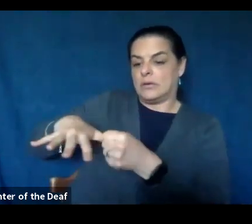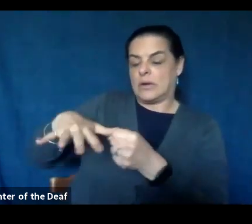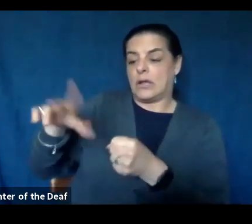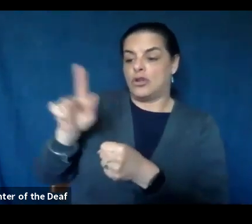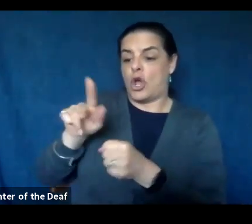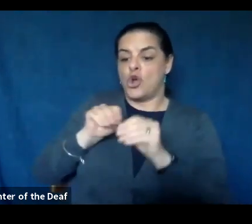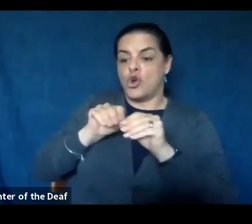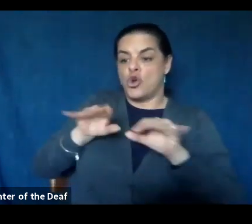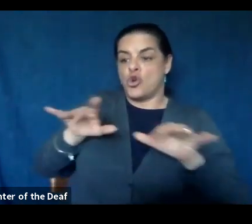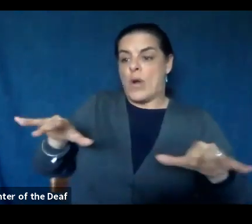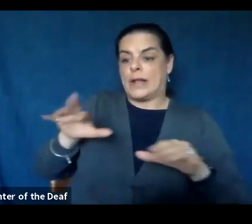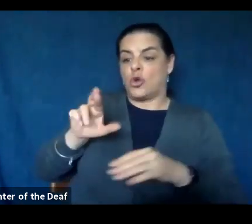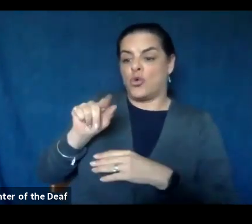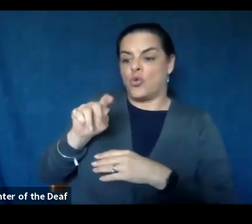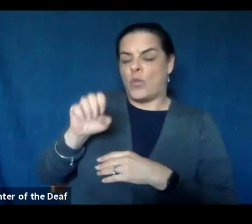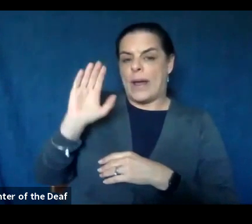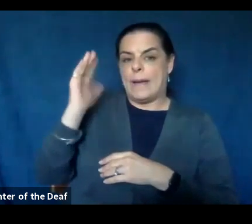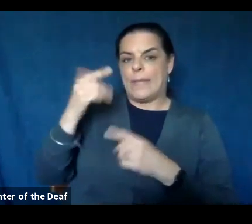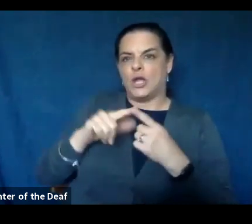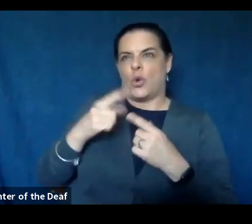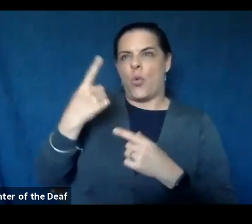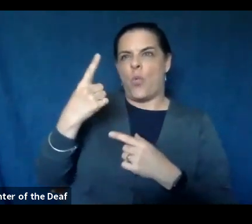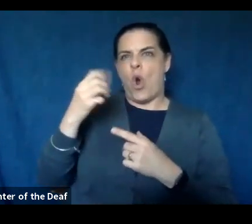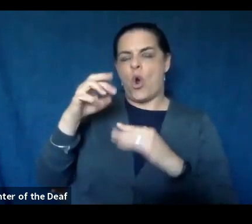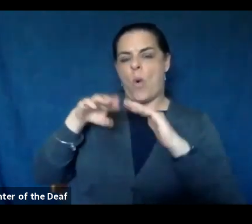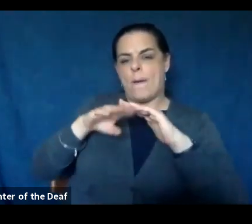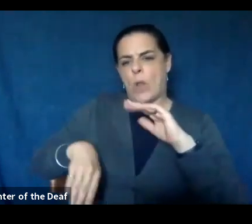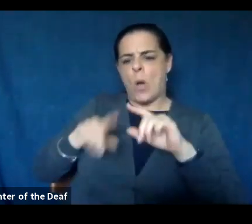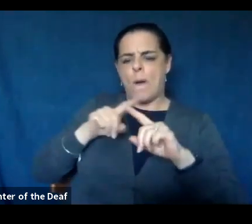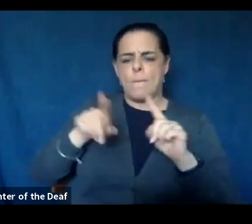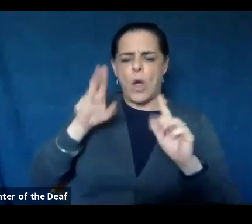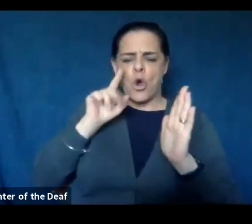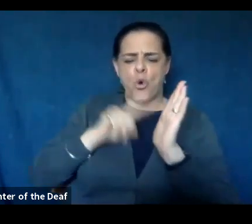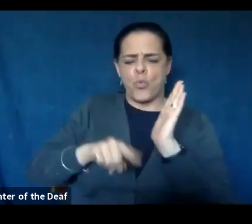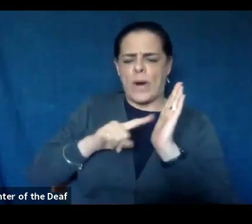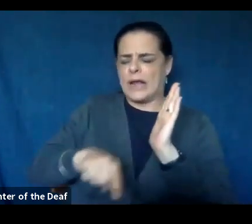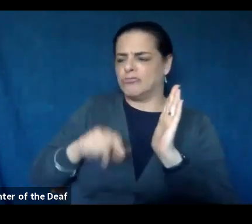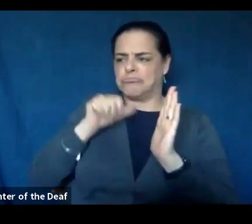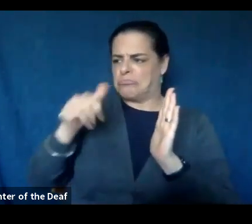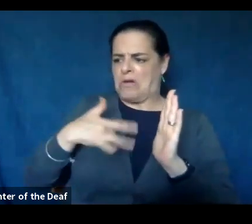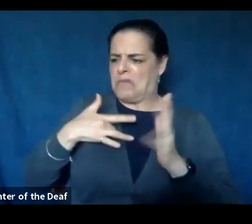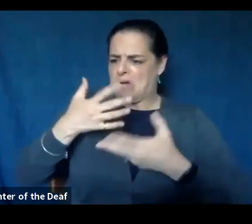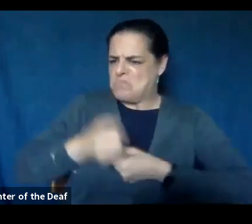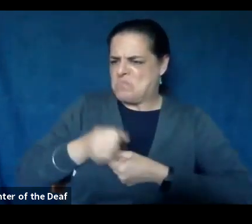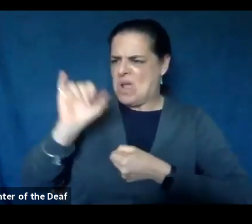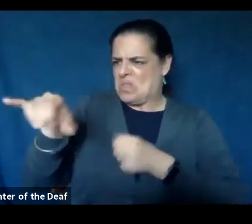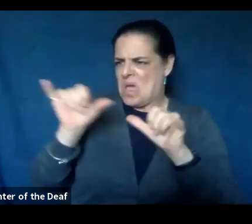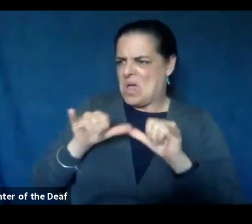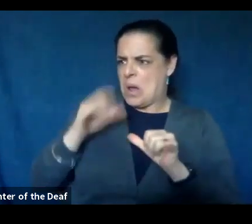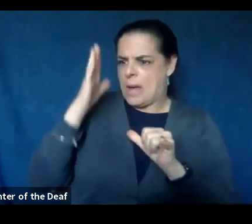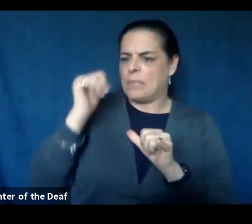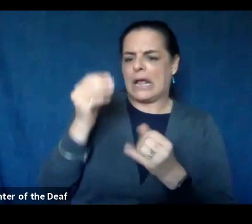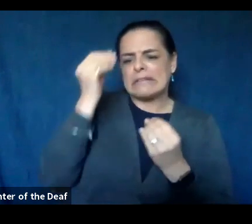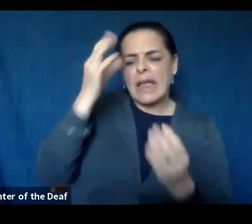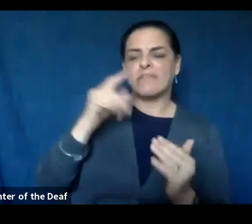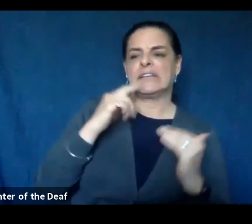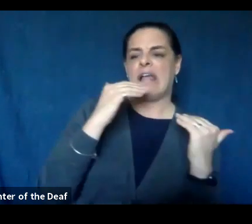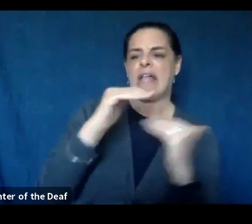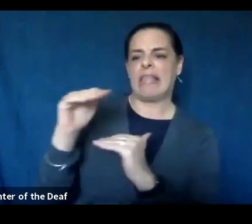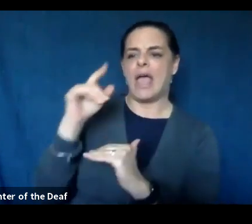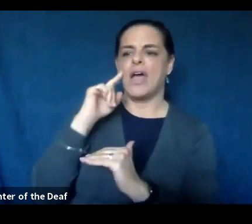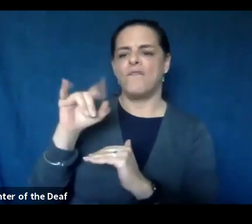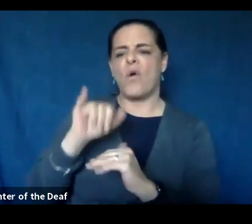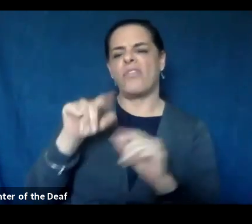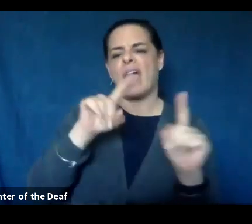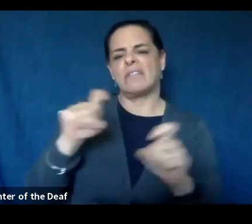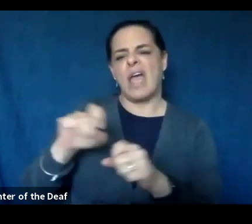rate is believed to be at 1 or below, but researchers are not confident in this measurement due to limited data on virus testing in